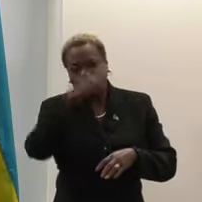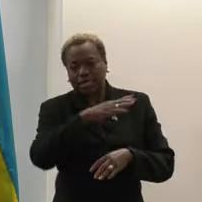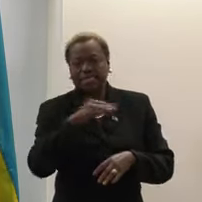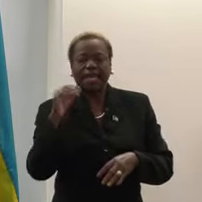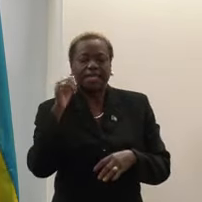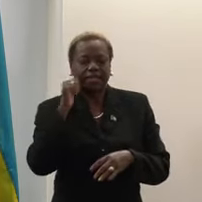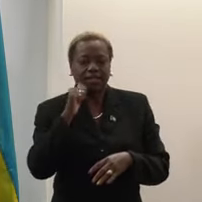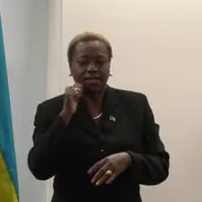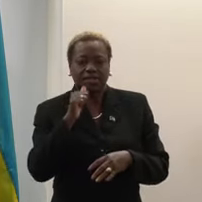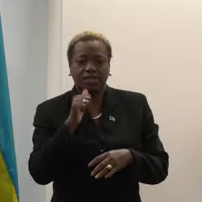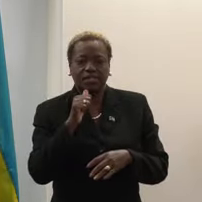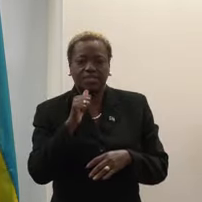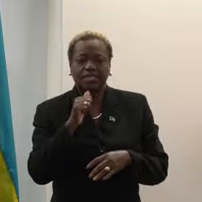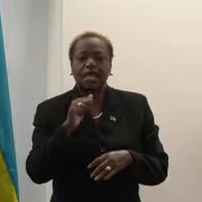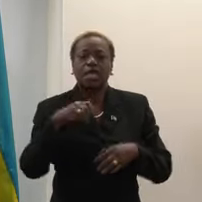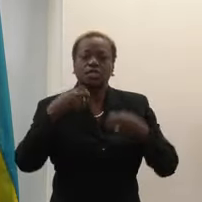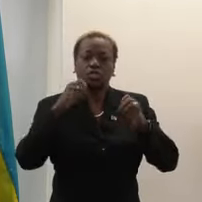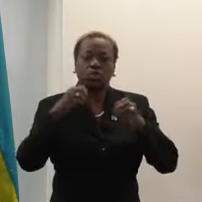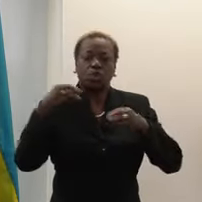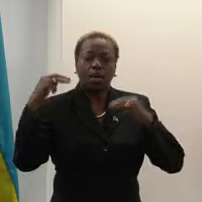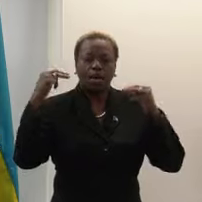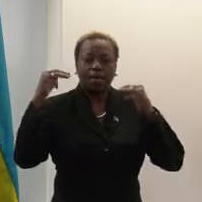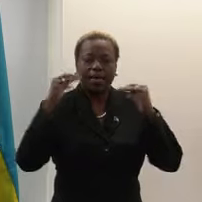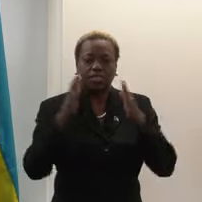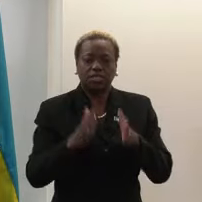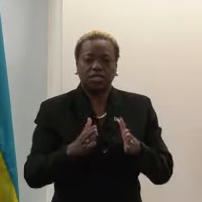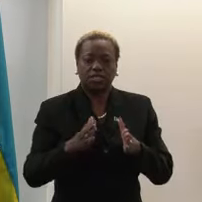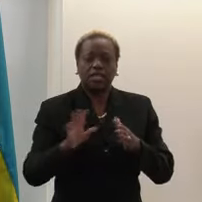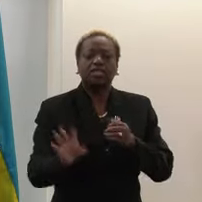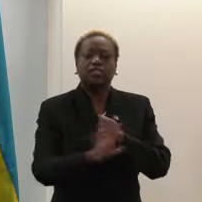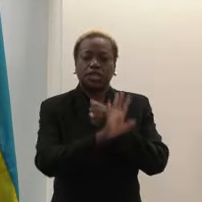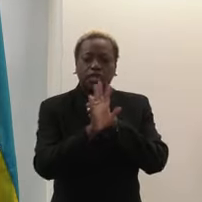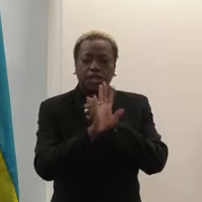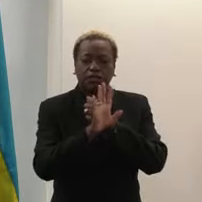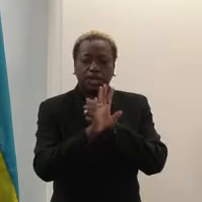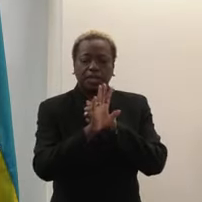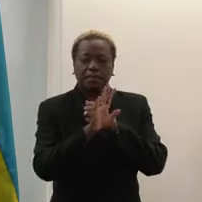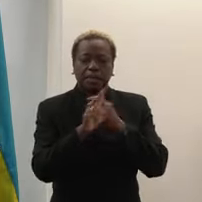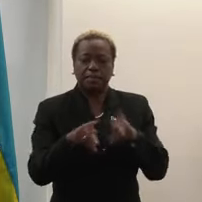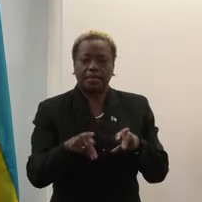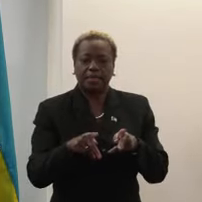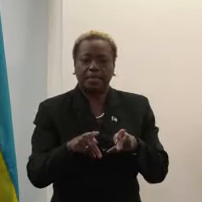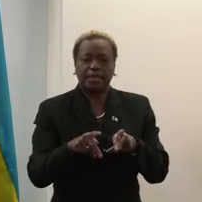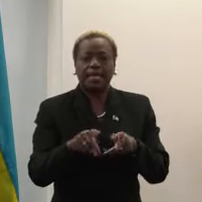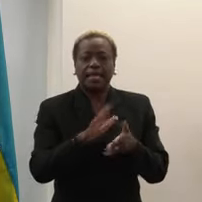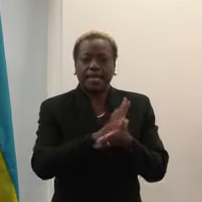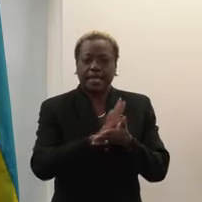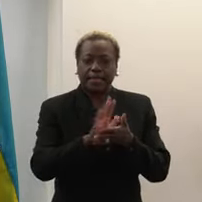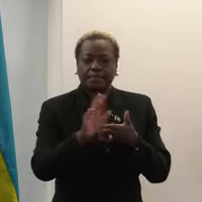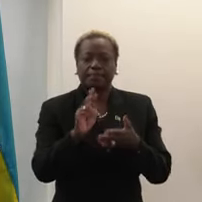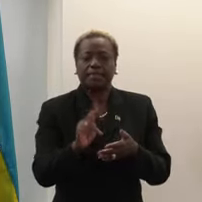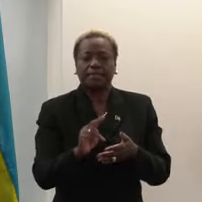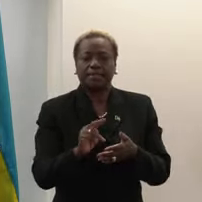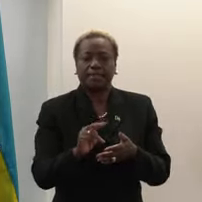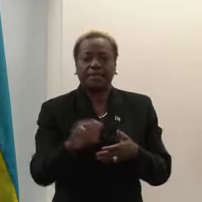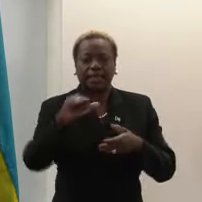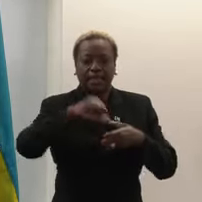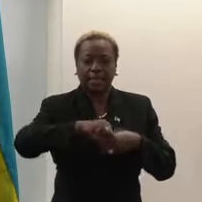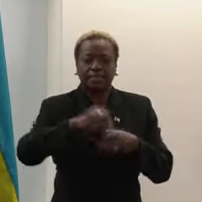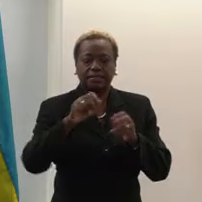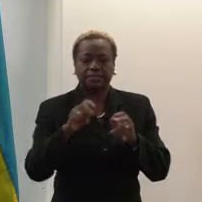girls, store managers, security personnel, sanitation workers, gas